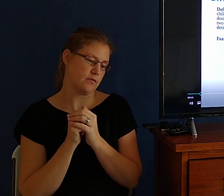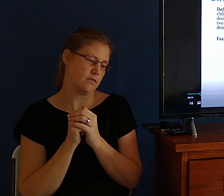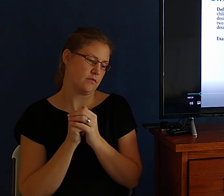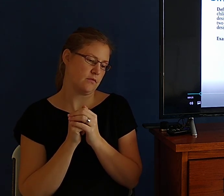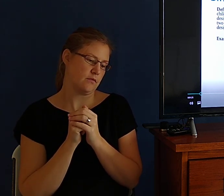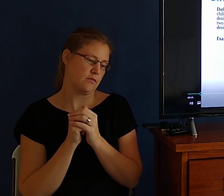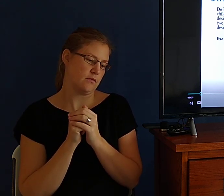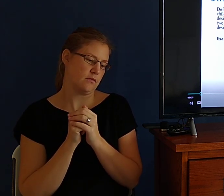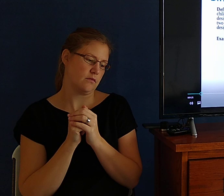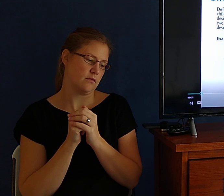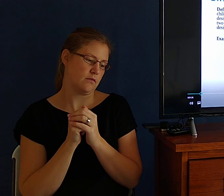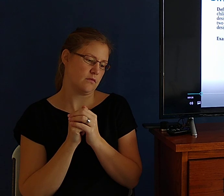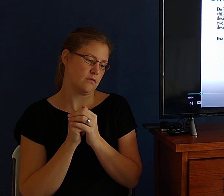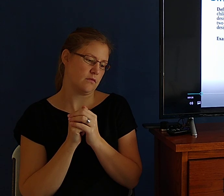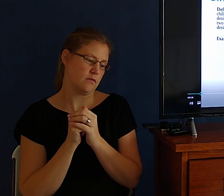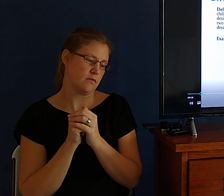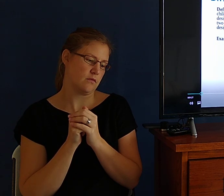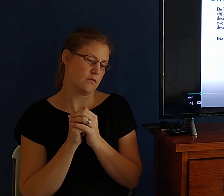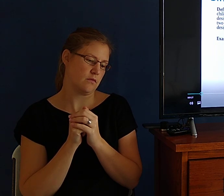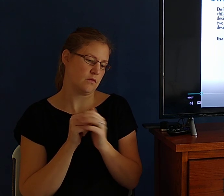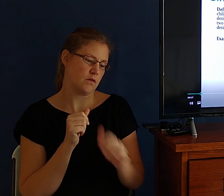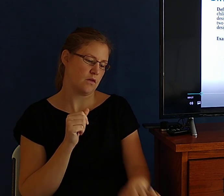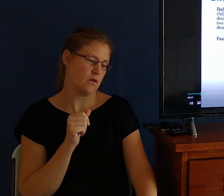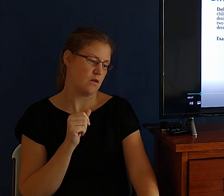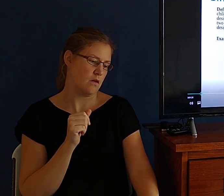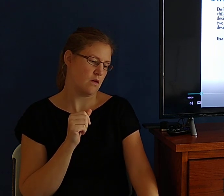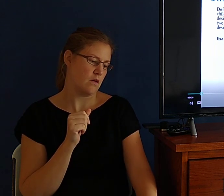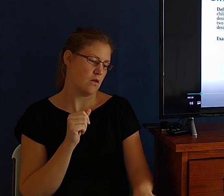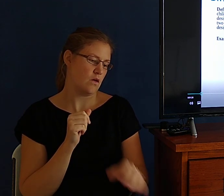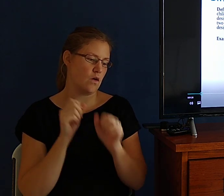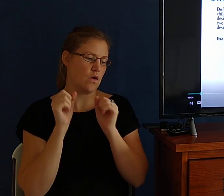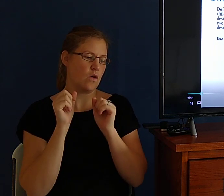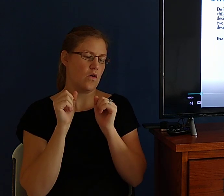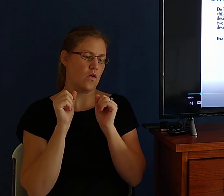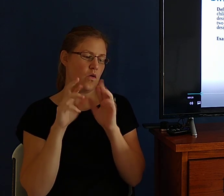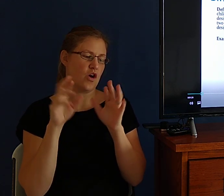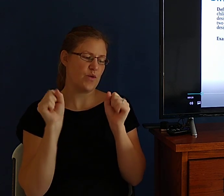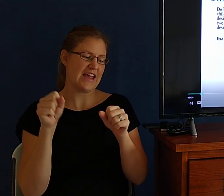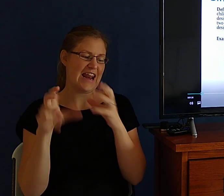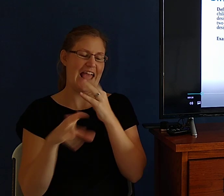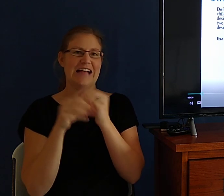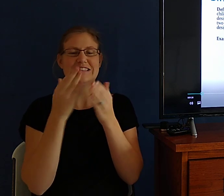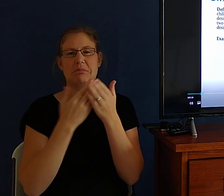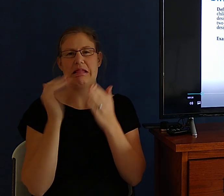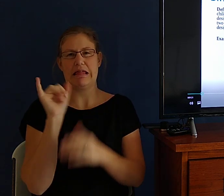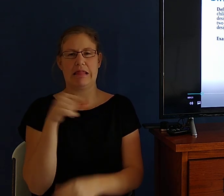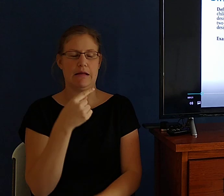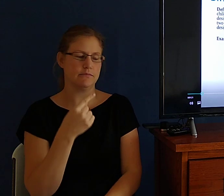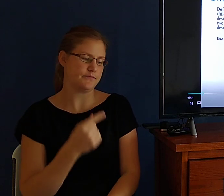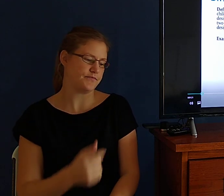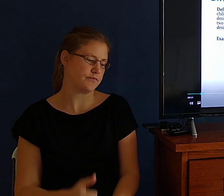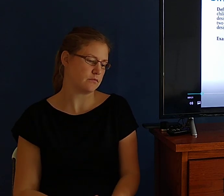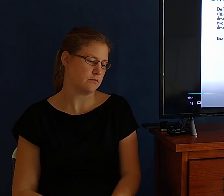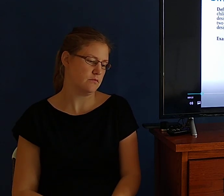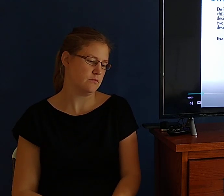Okay. This is a or we can add. Okay, something like that. This is a binary tree, and